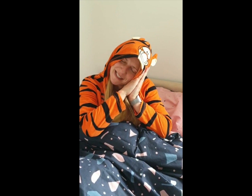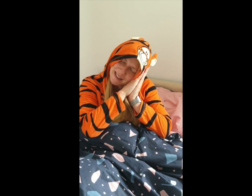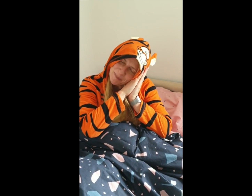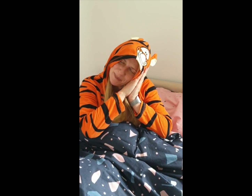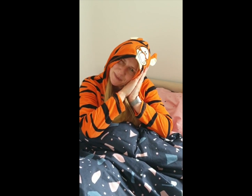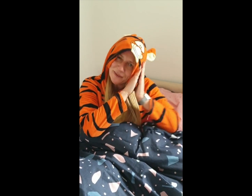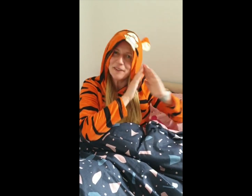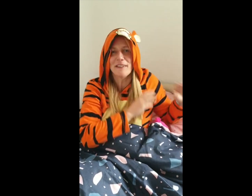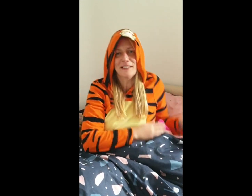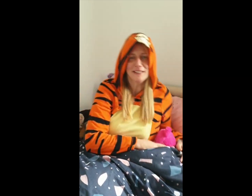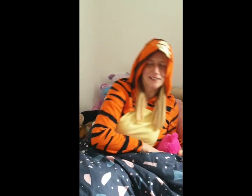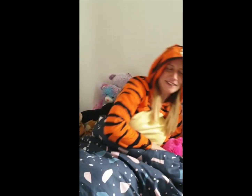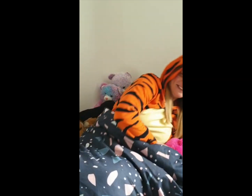Sleep.